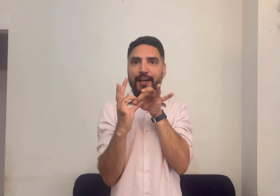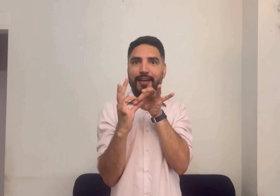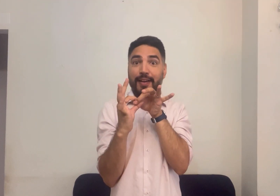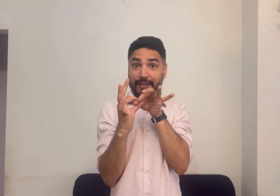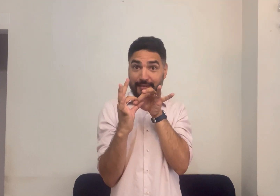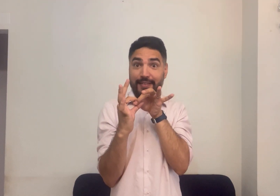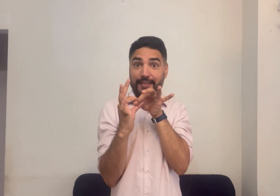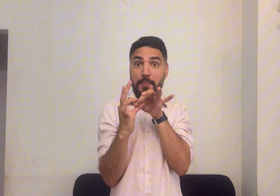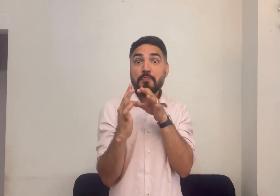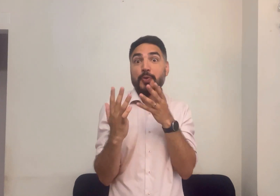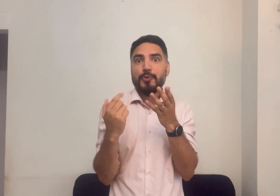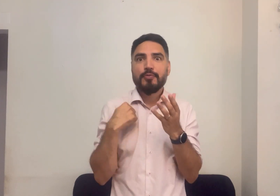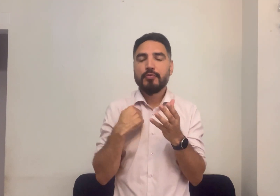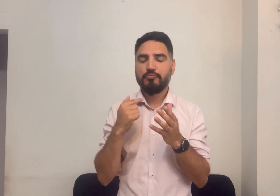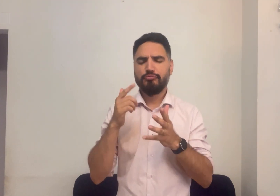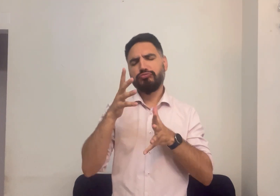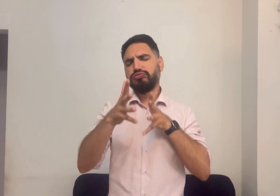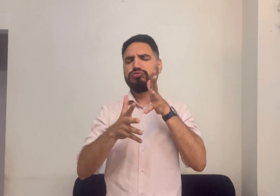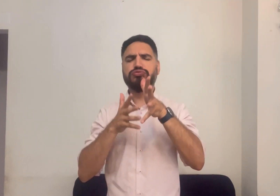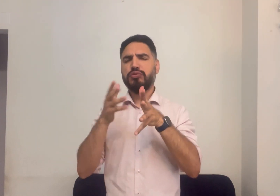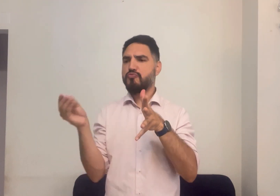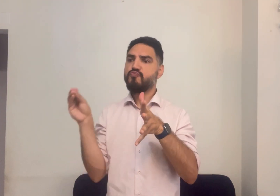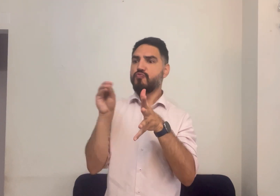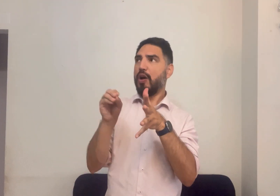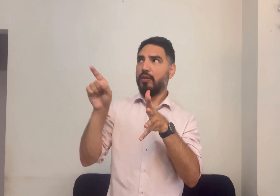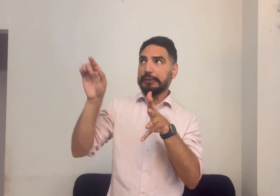The mental image easily connects with the sign.